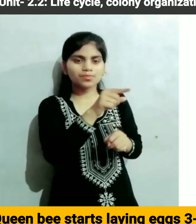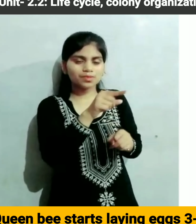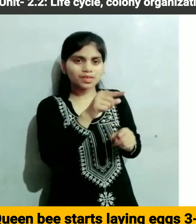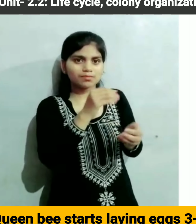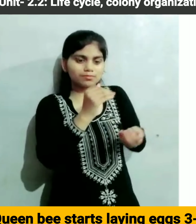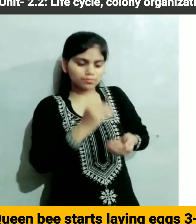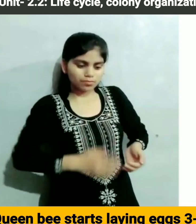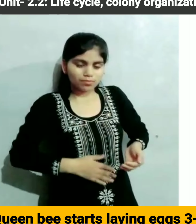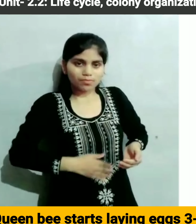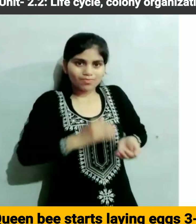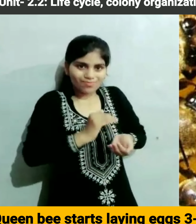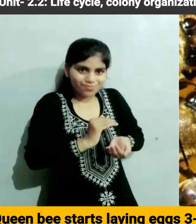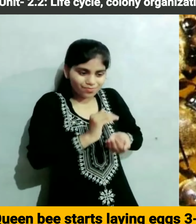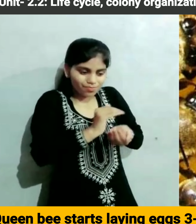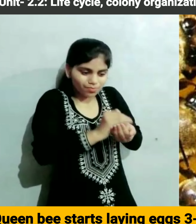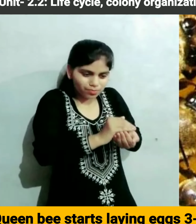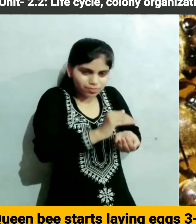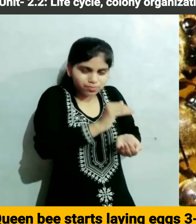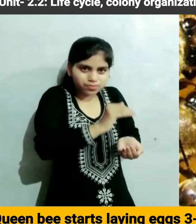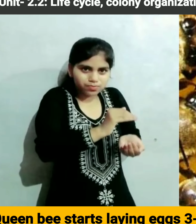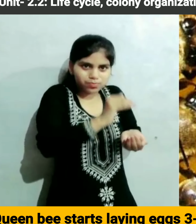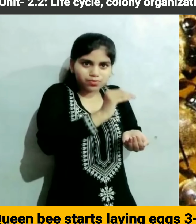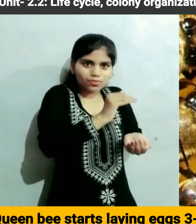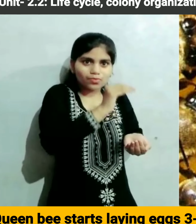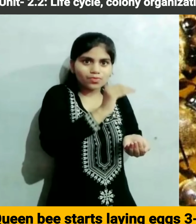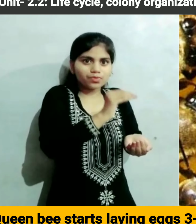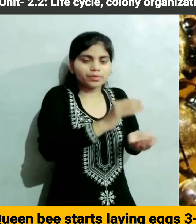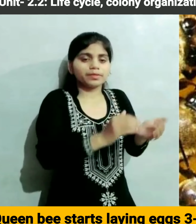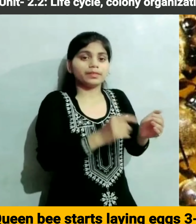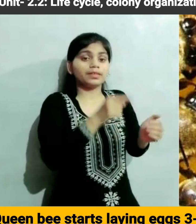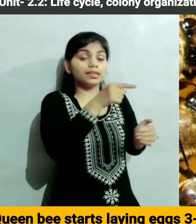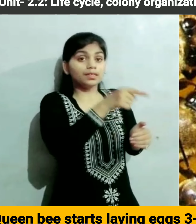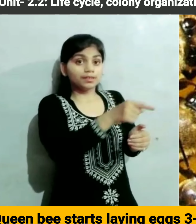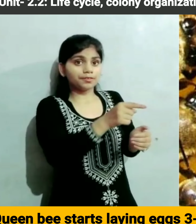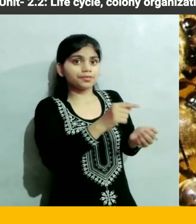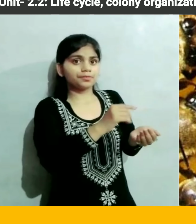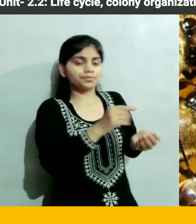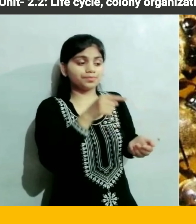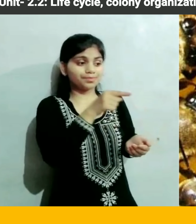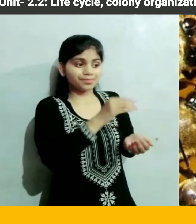of the hive again except during swarming.